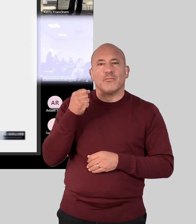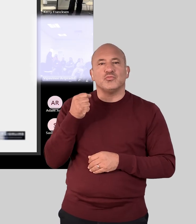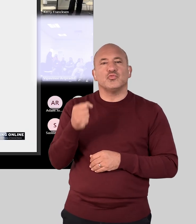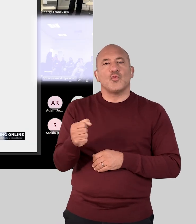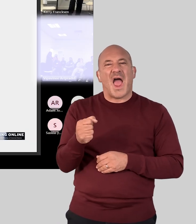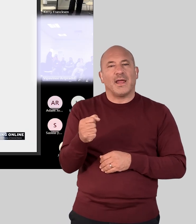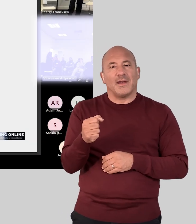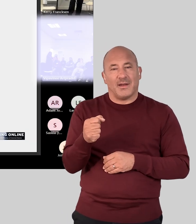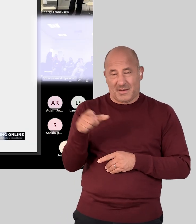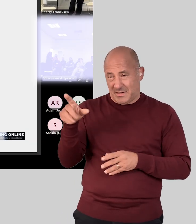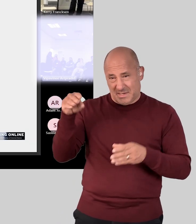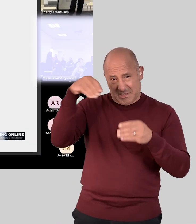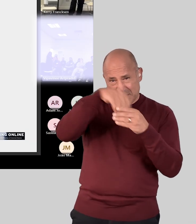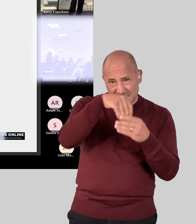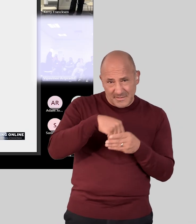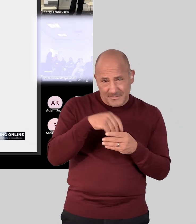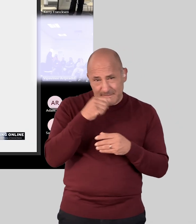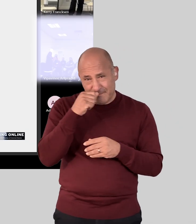clips that sort of show